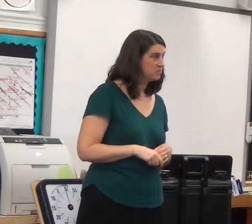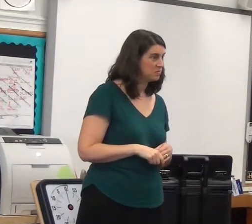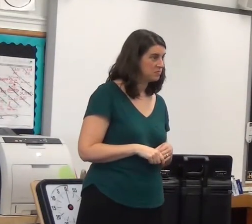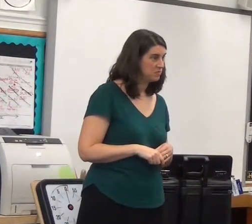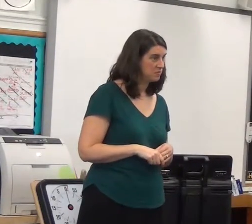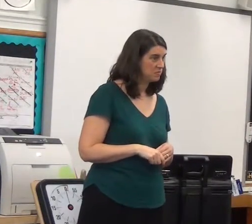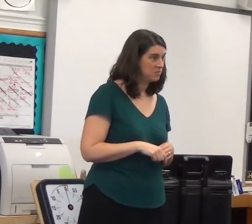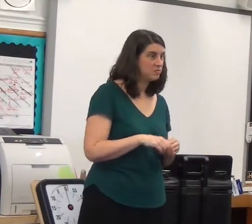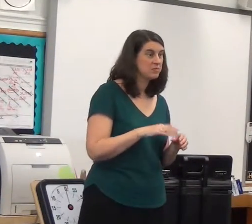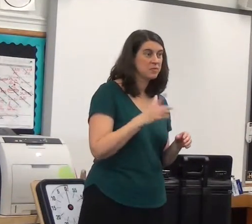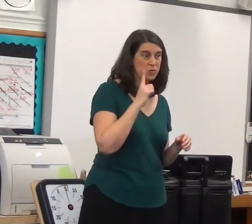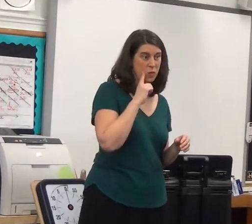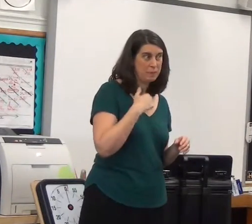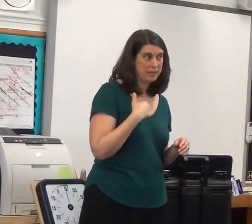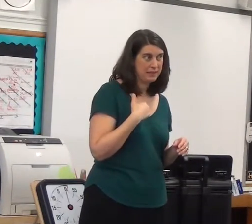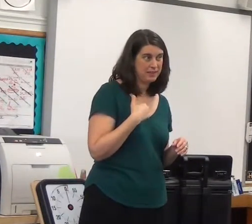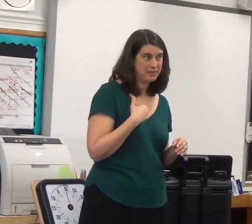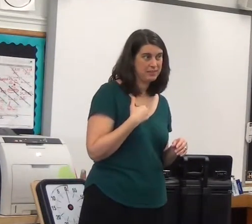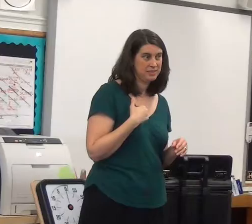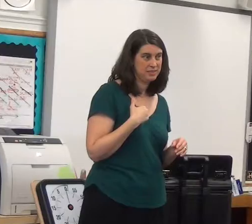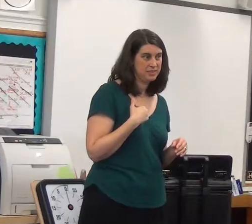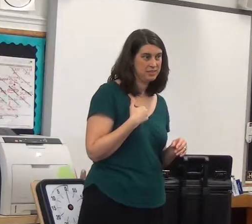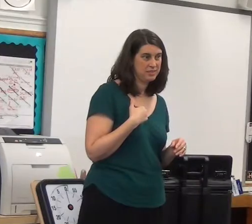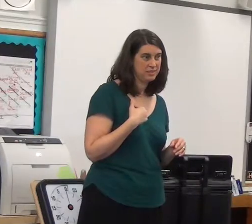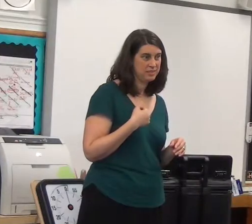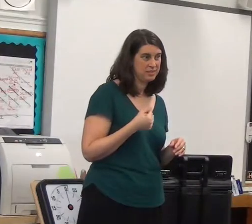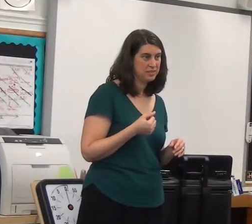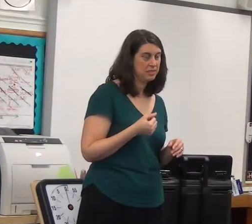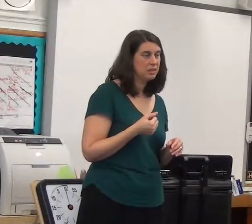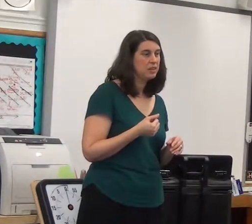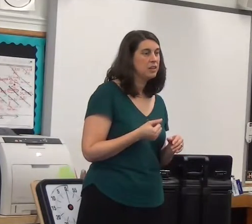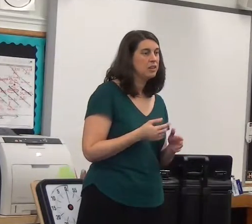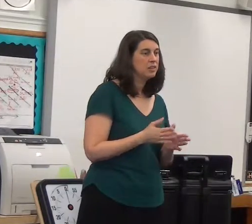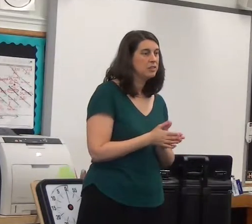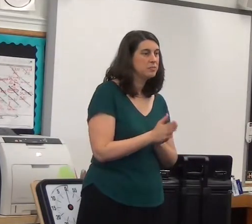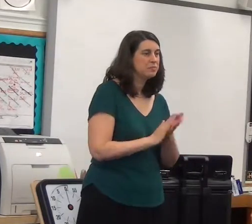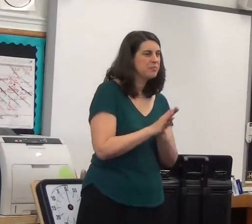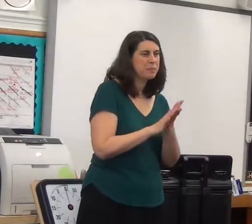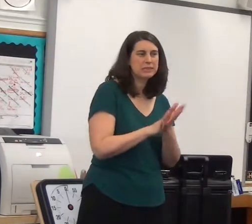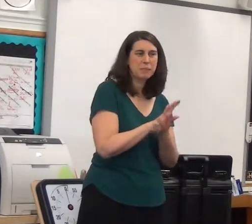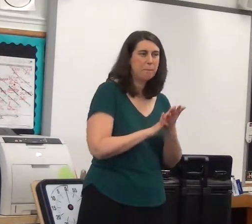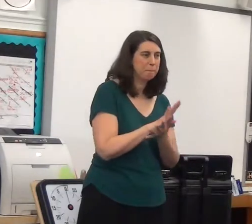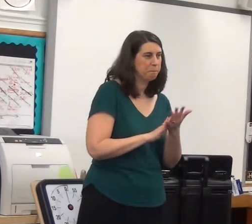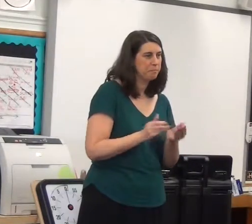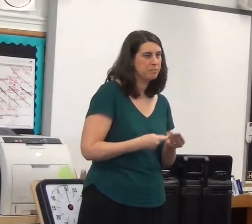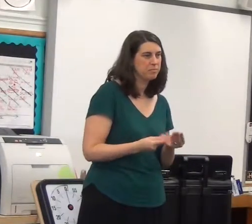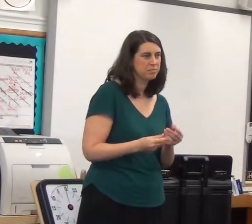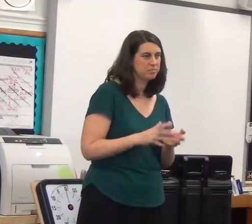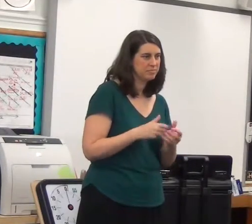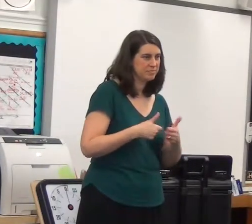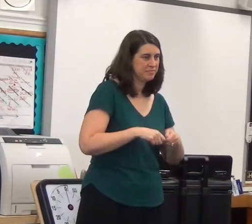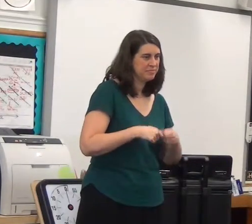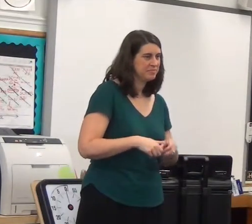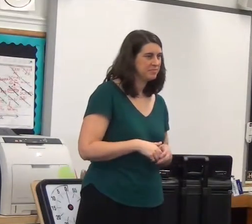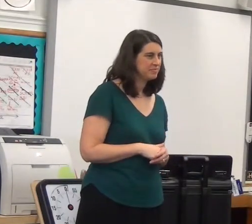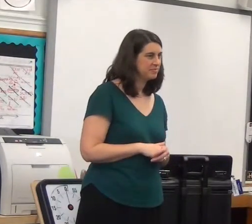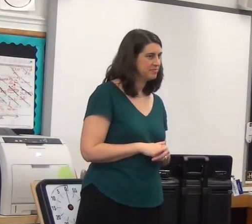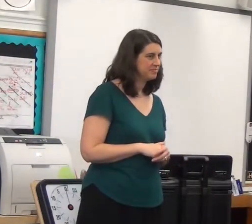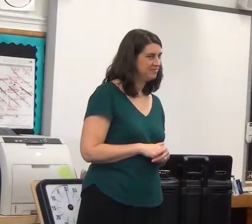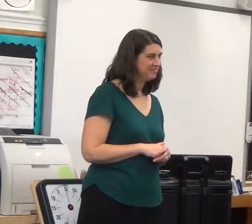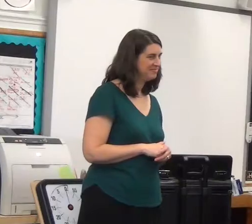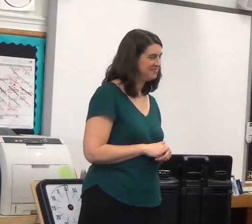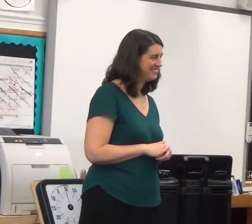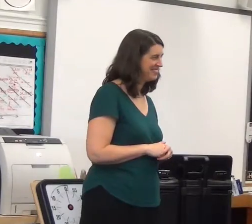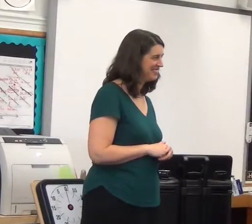I need you to do me a favor. Yeah. Take the cards. You give them a little mix. You give them a little shuffle. So now we